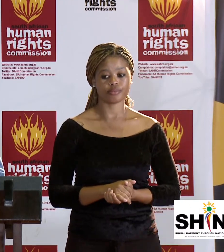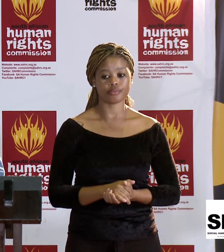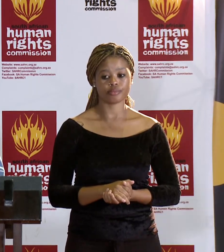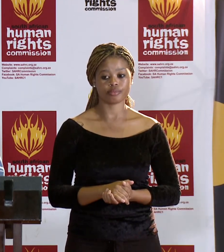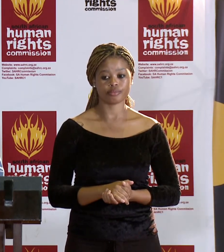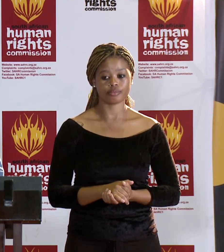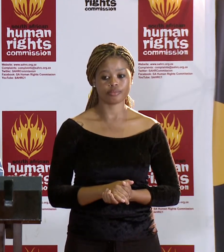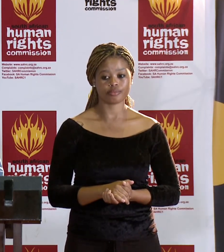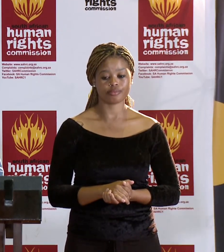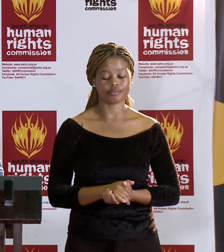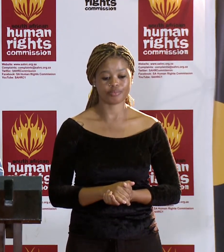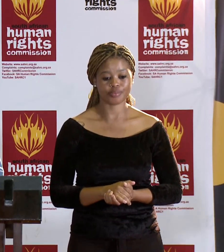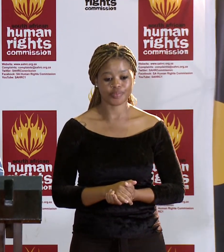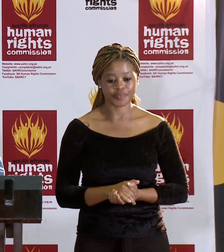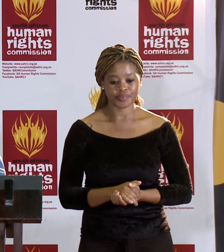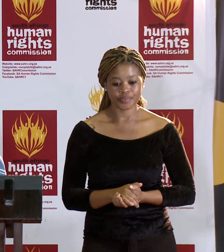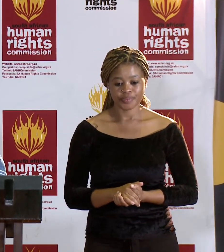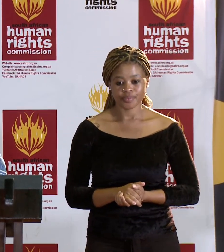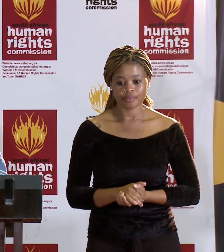You actually do.